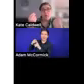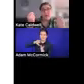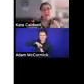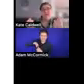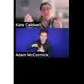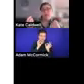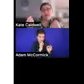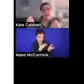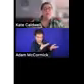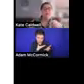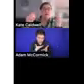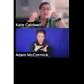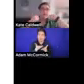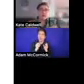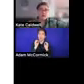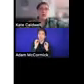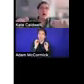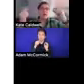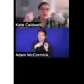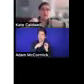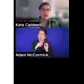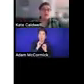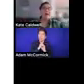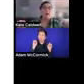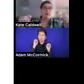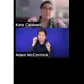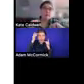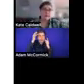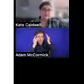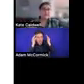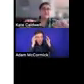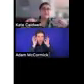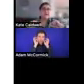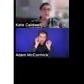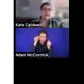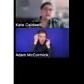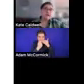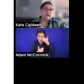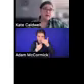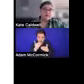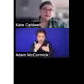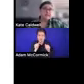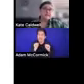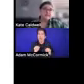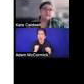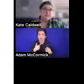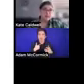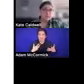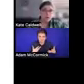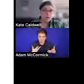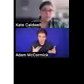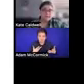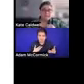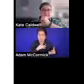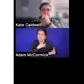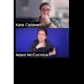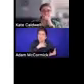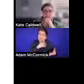however, we risk reproducing all of those power imbalances that existed